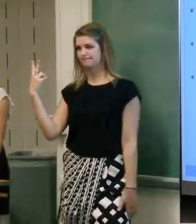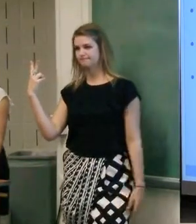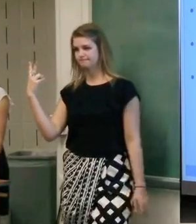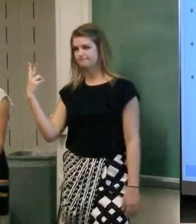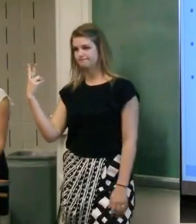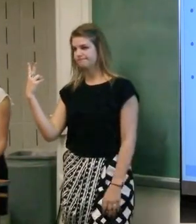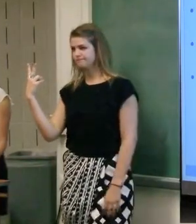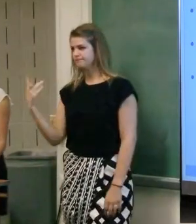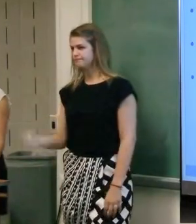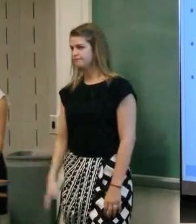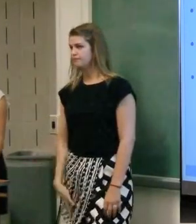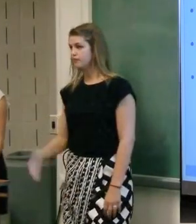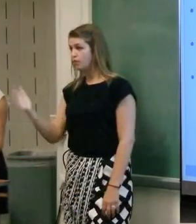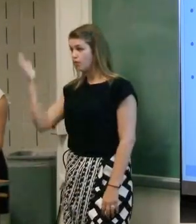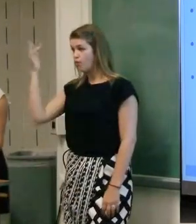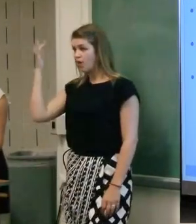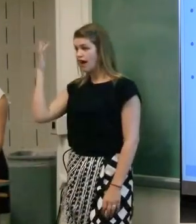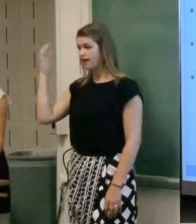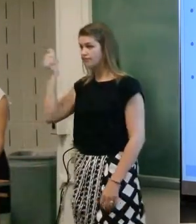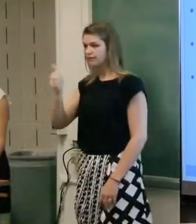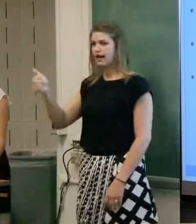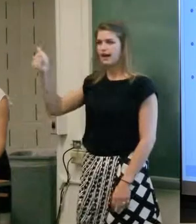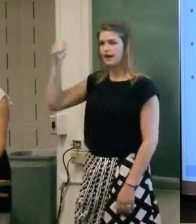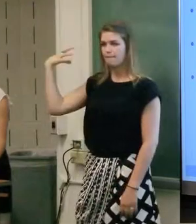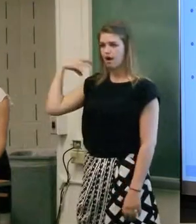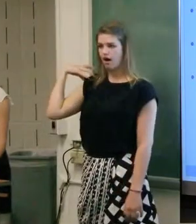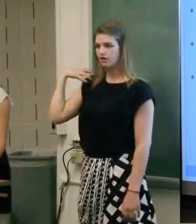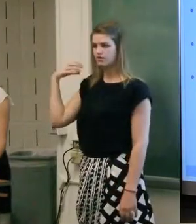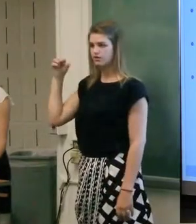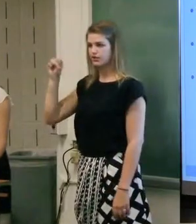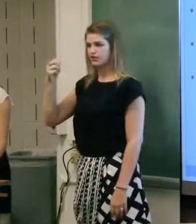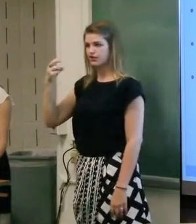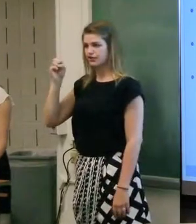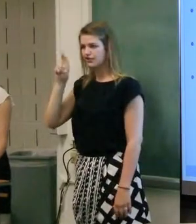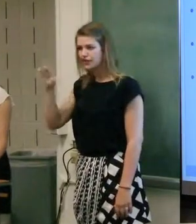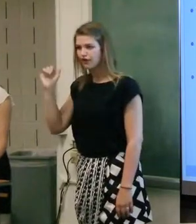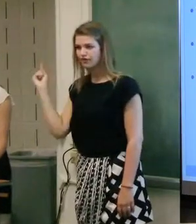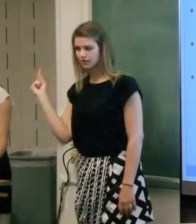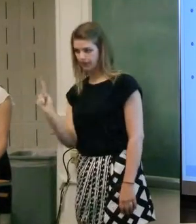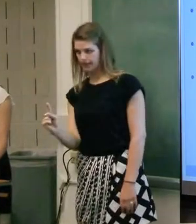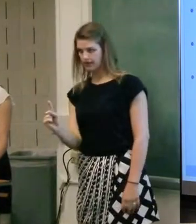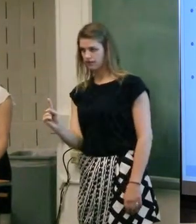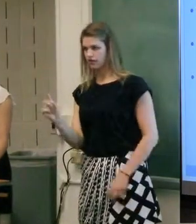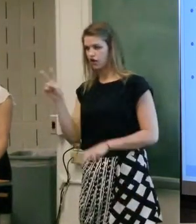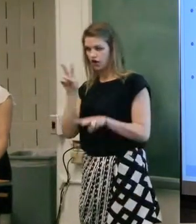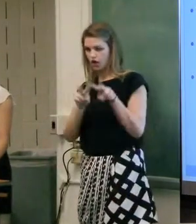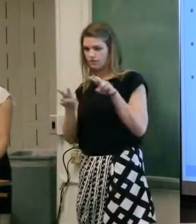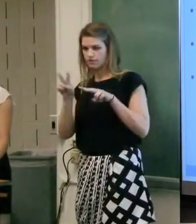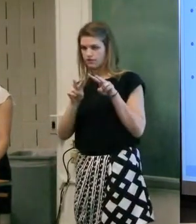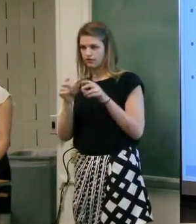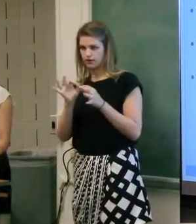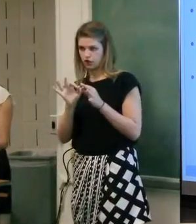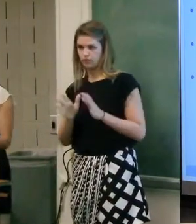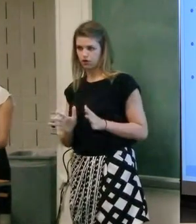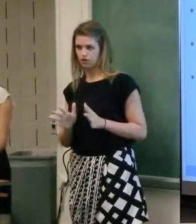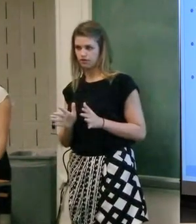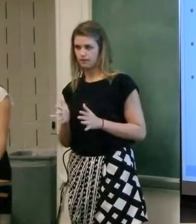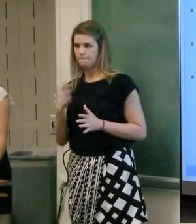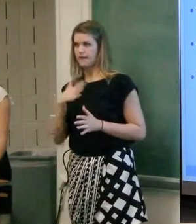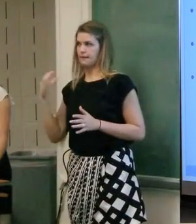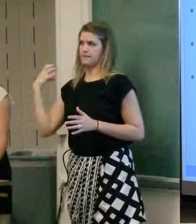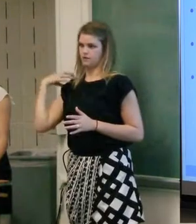And that was when the boss, Sherry, came to the school to observe my